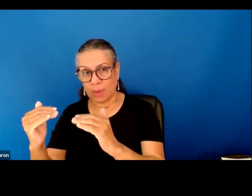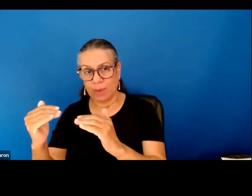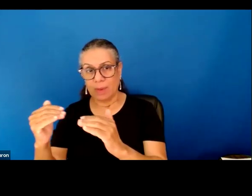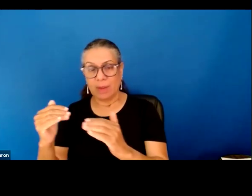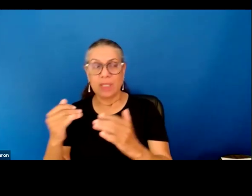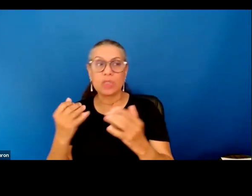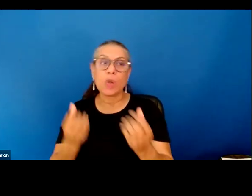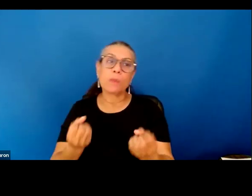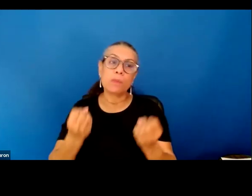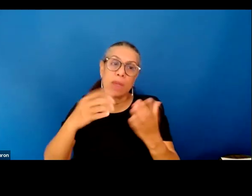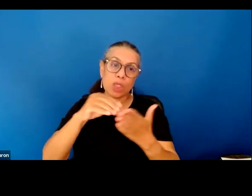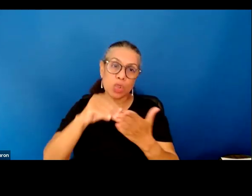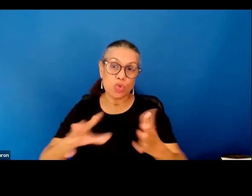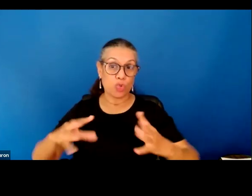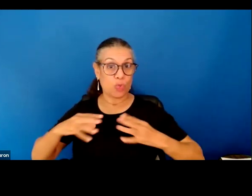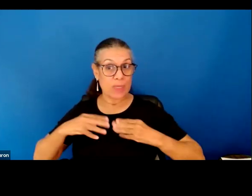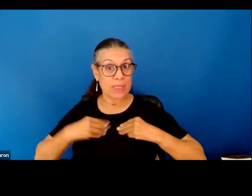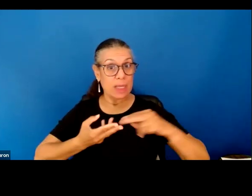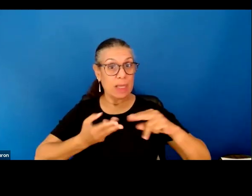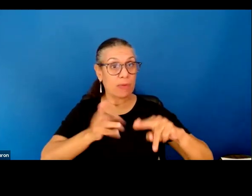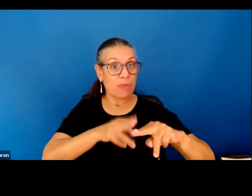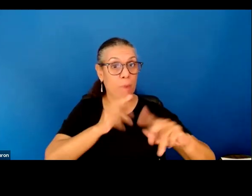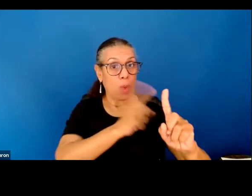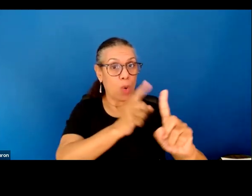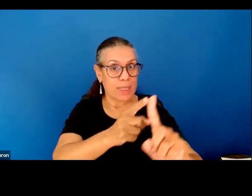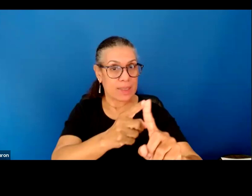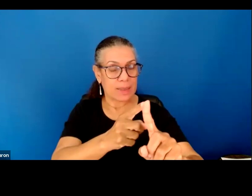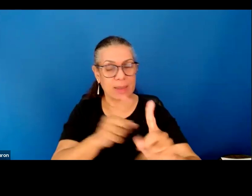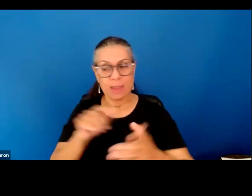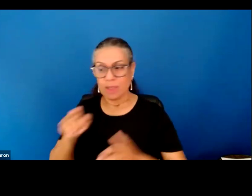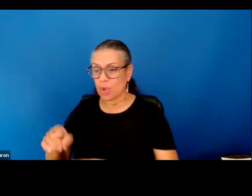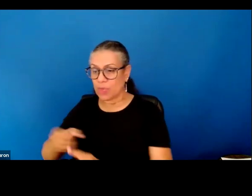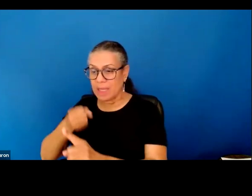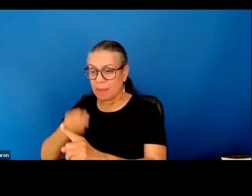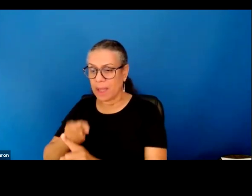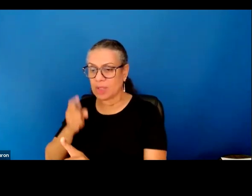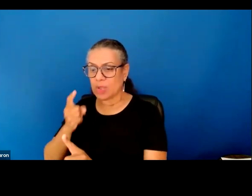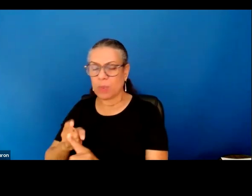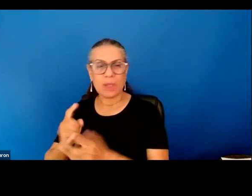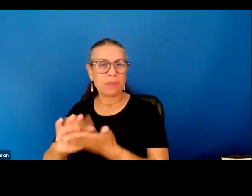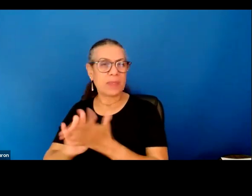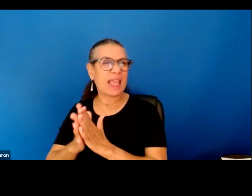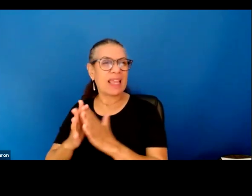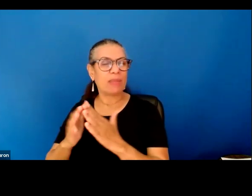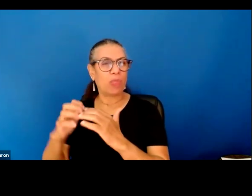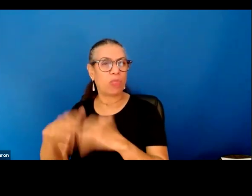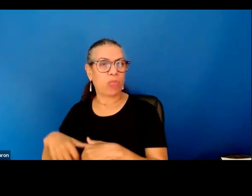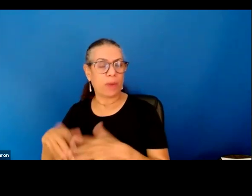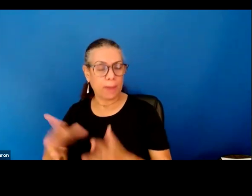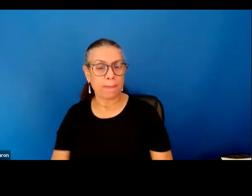large number of schools receiving points, which may therefore dilute the impact of points. So I just wanted to give that